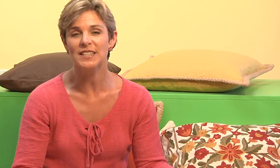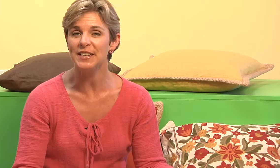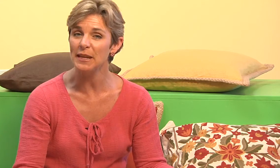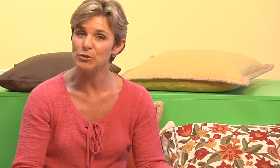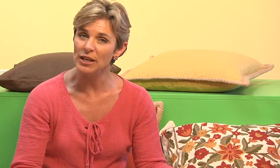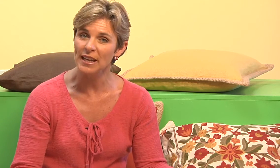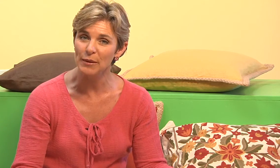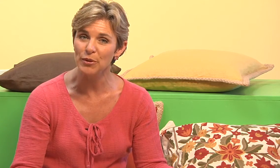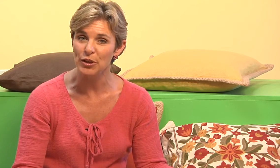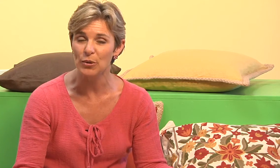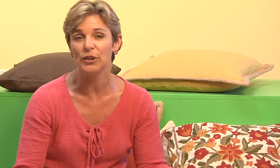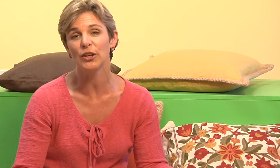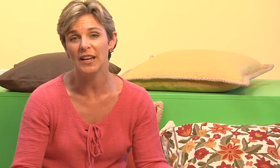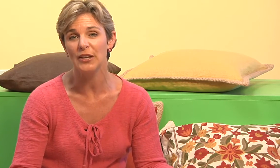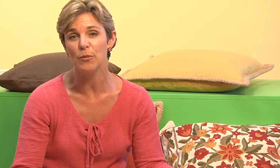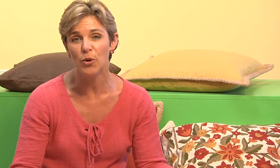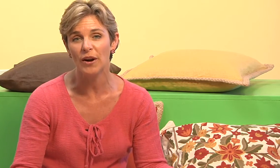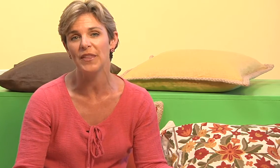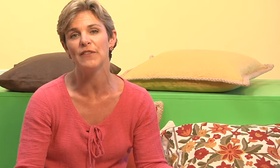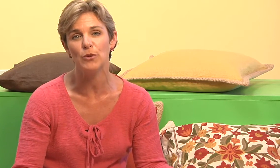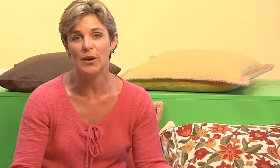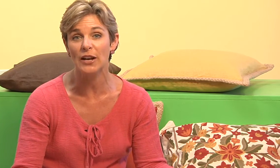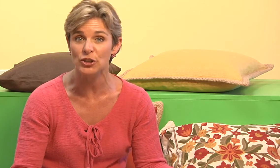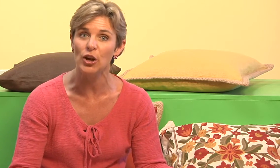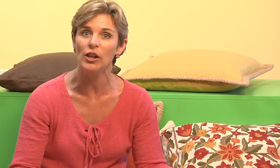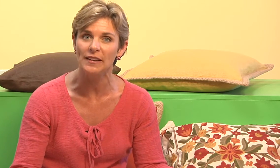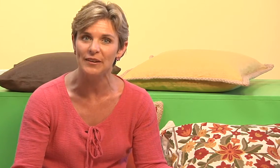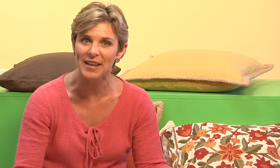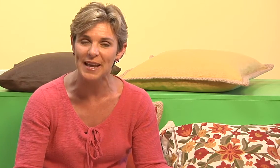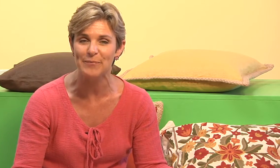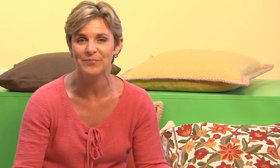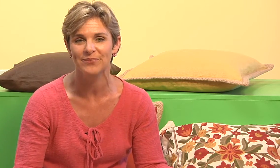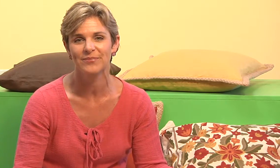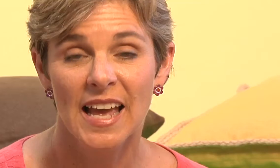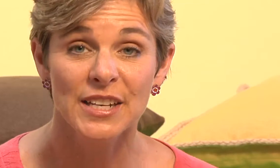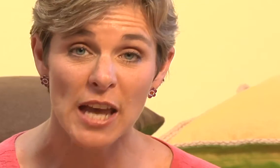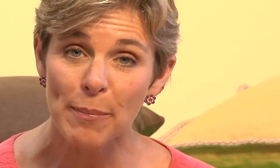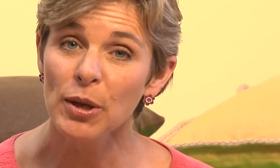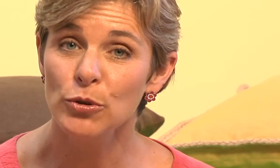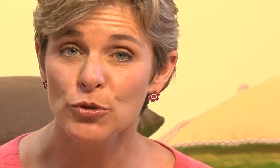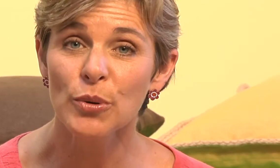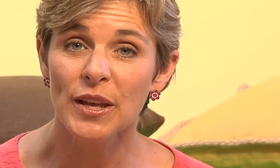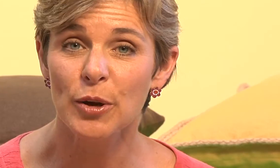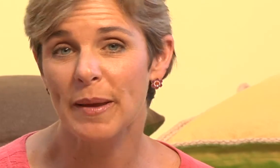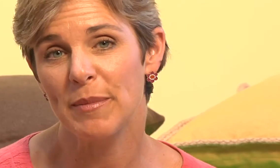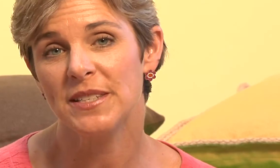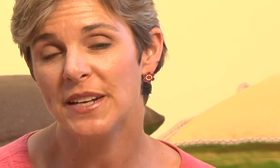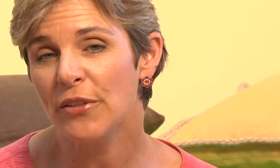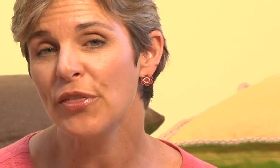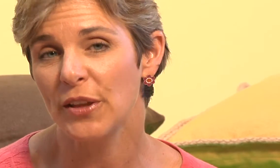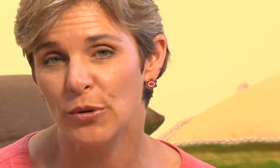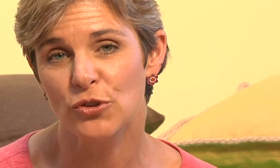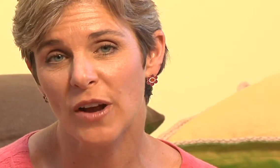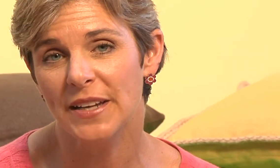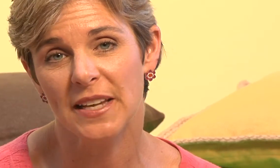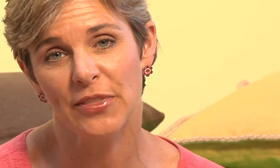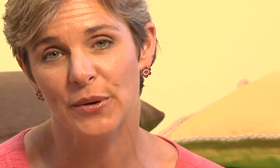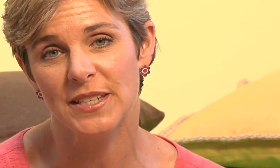tend to keep checking in with you and looking at you more than if you were actually calling their name. Tapping or stroking your baby is another thing you can try to get their